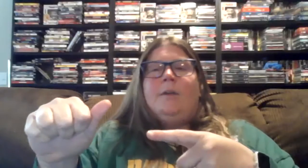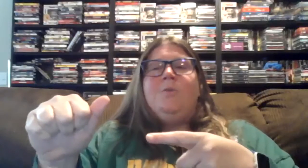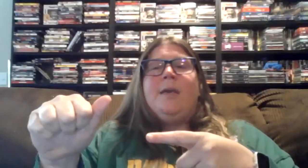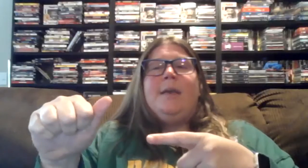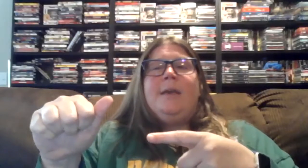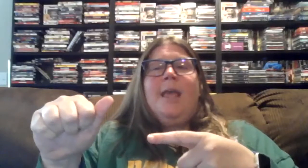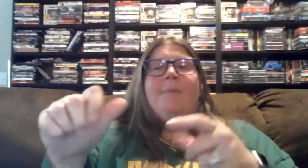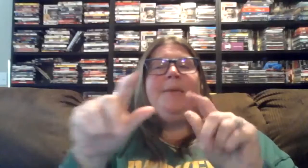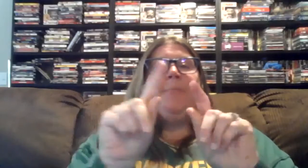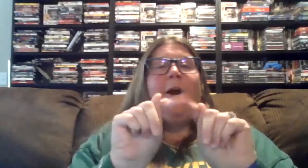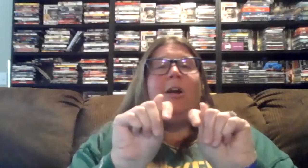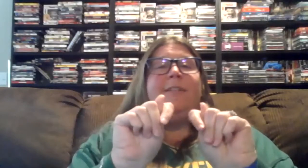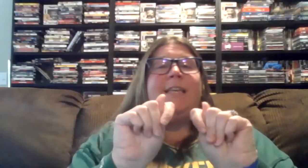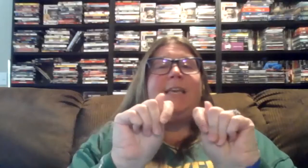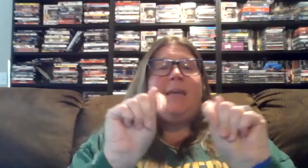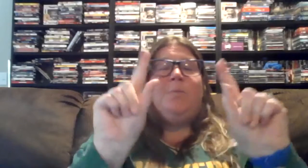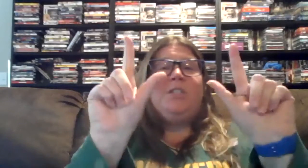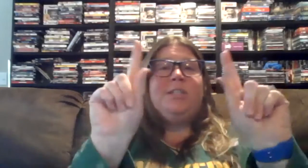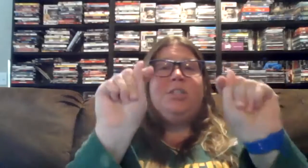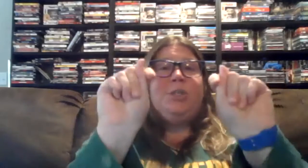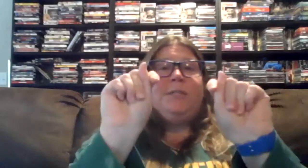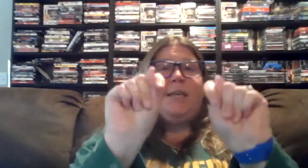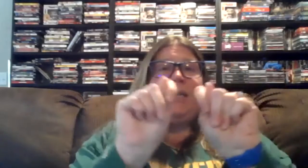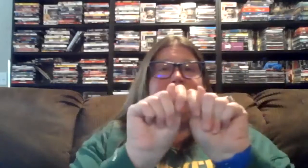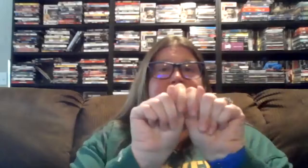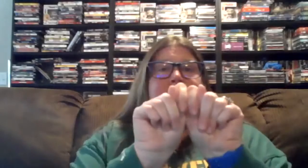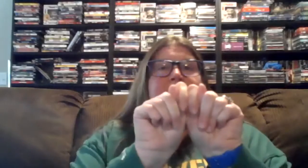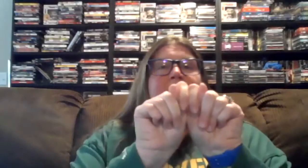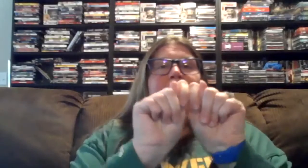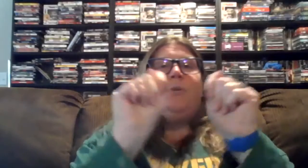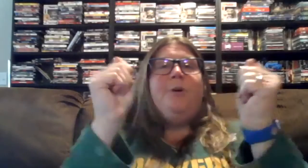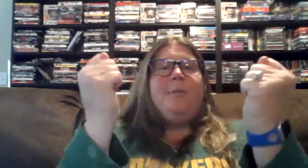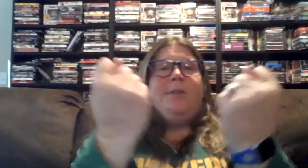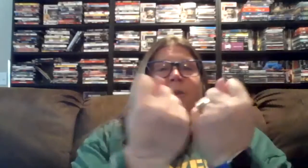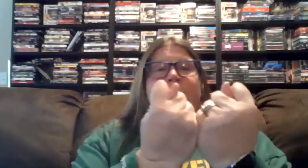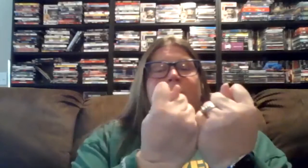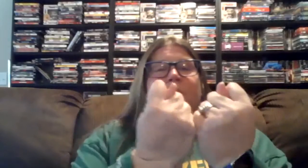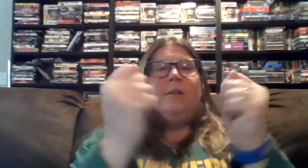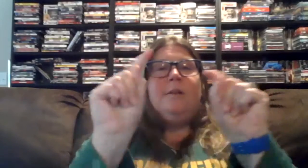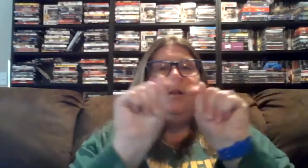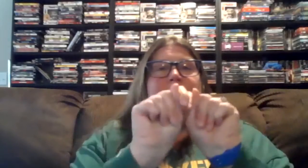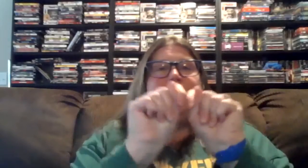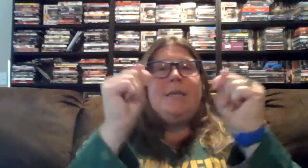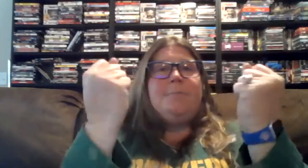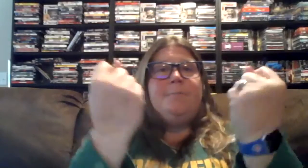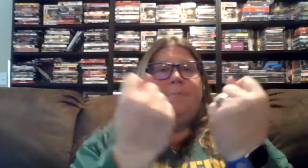You can be a part of a team, which is two T's, and you put them into a circle. Team.